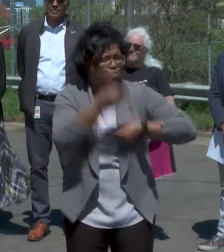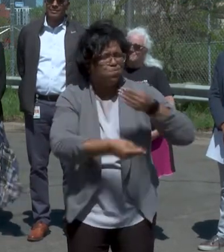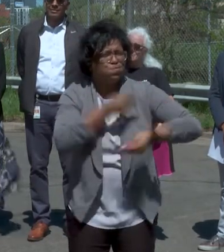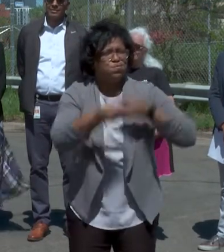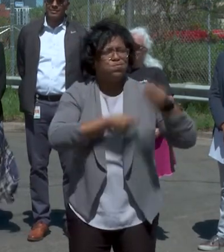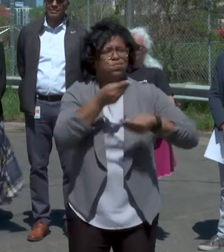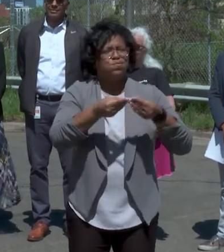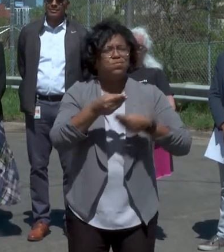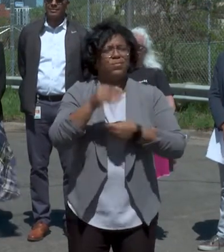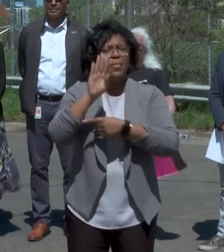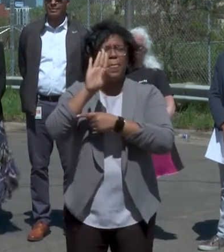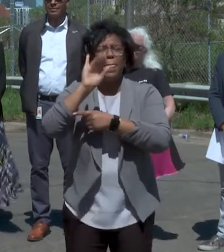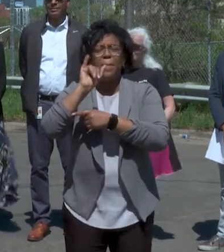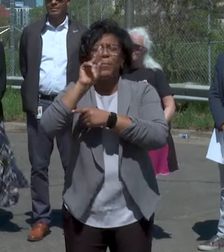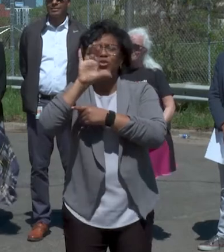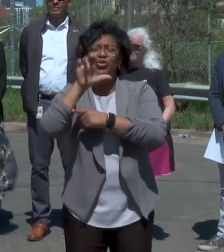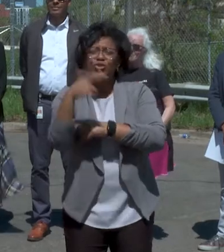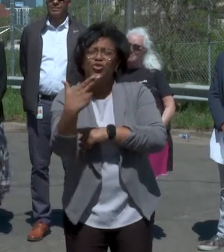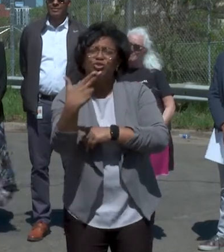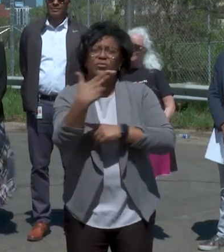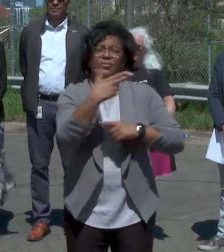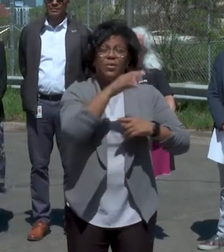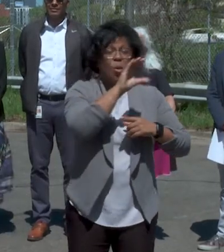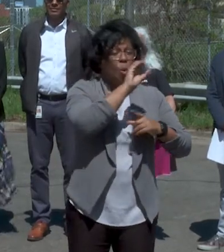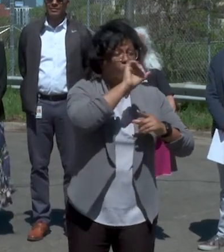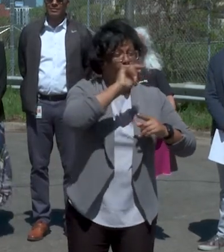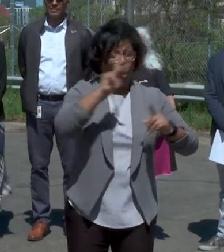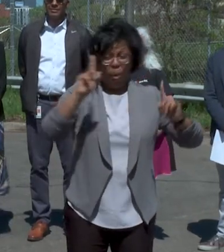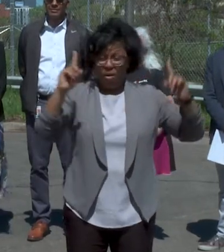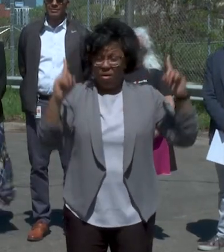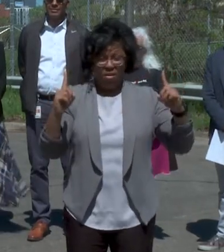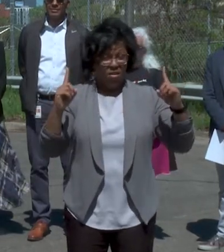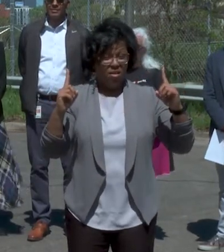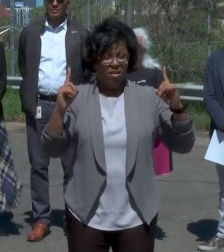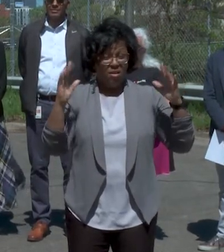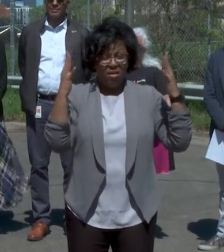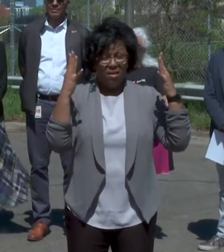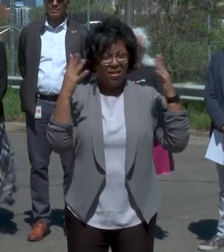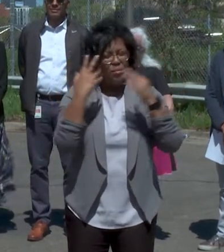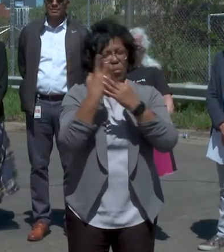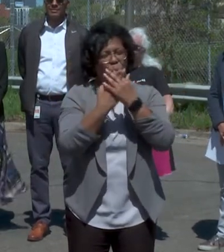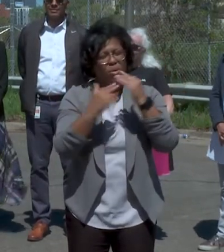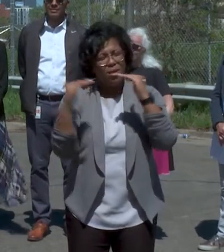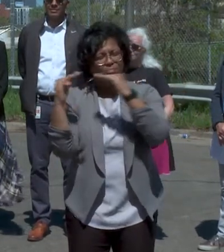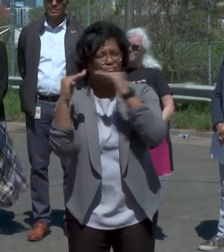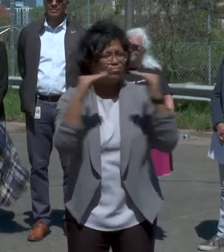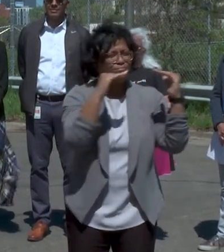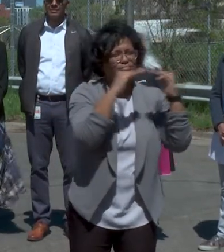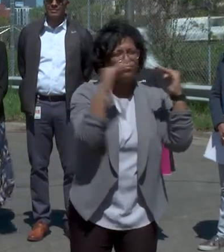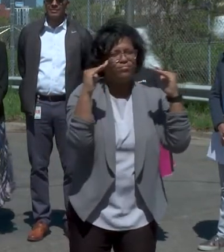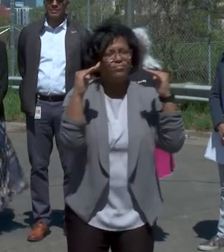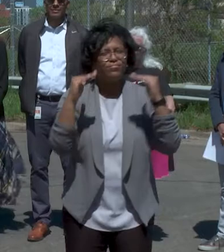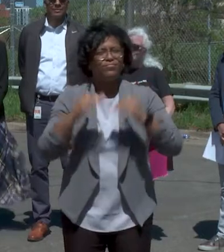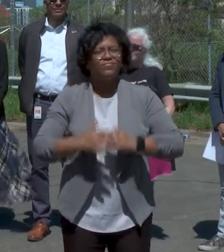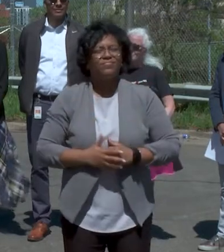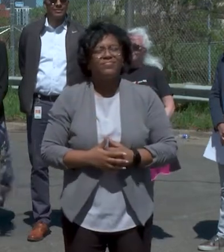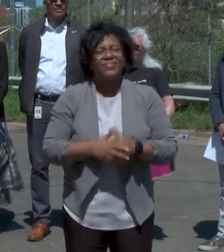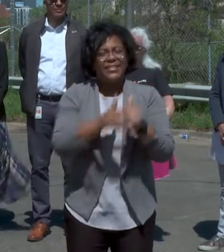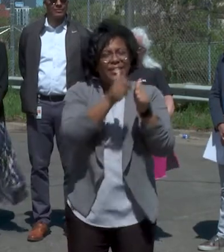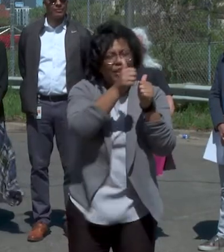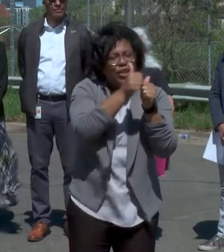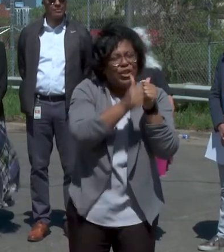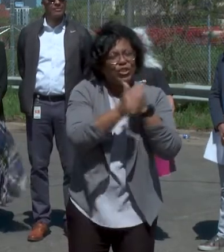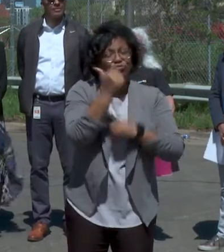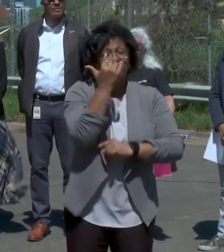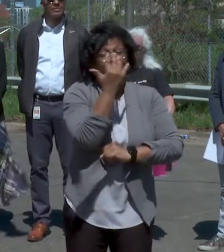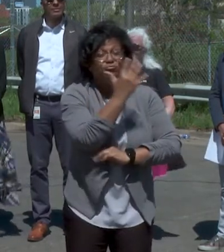the mourning than an oak. Here are no heirlooms save those of loveliness, in which each tree is kingly in